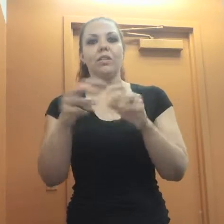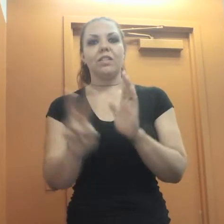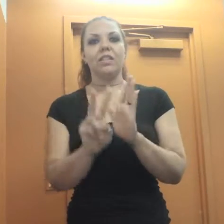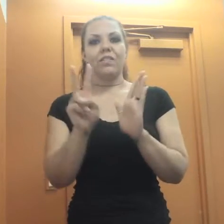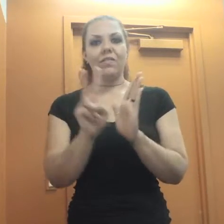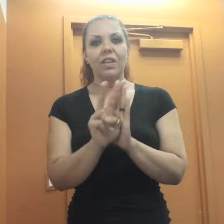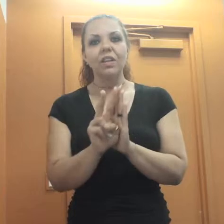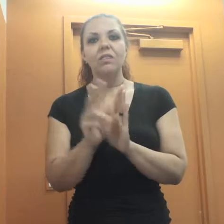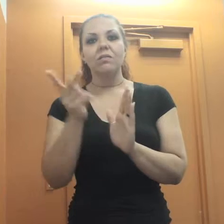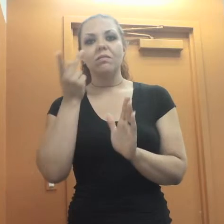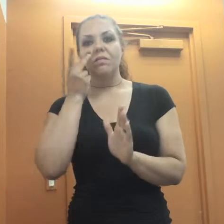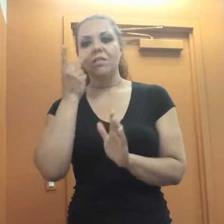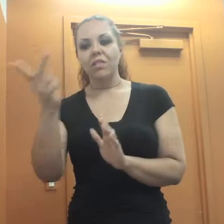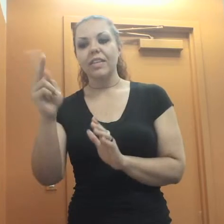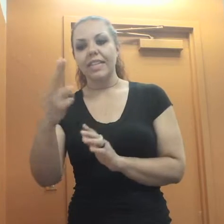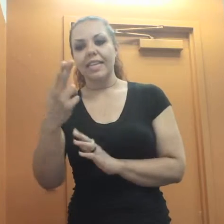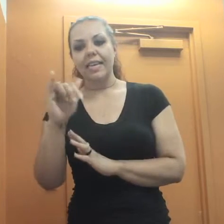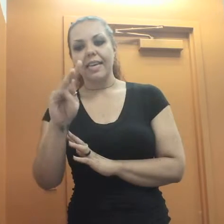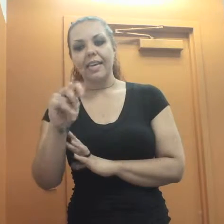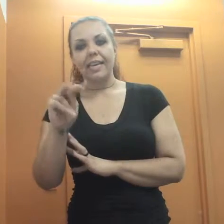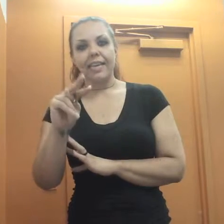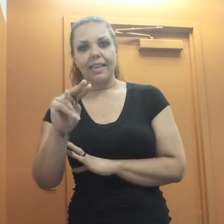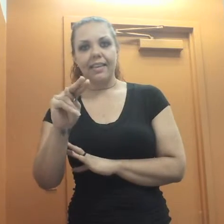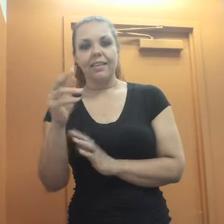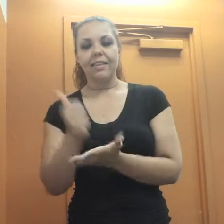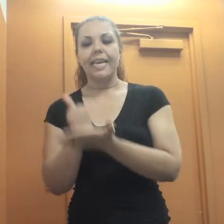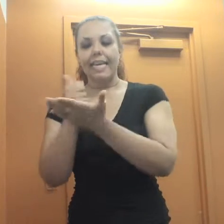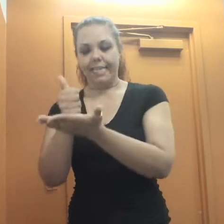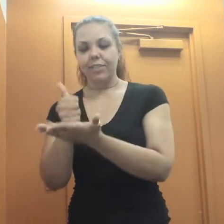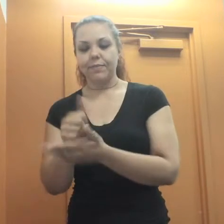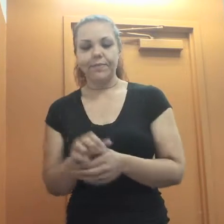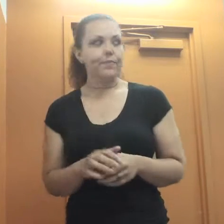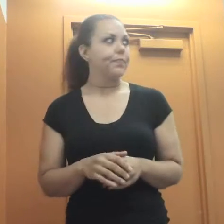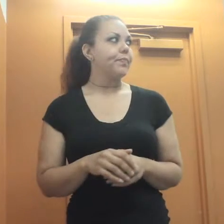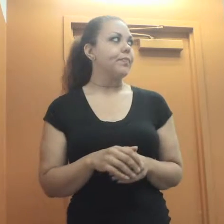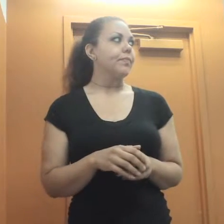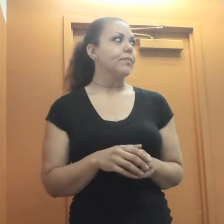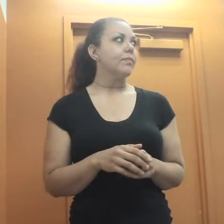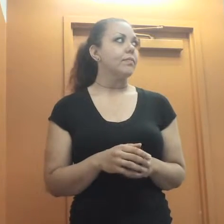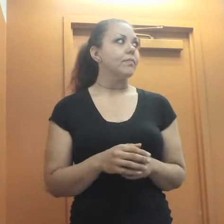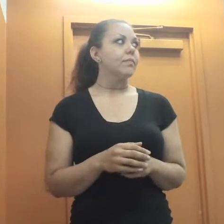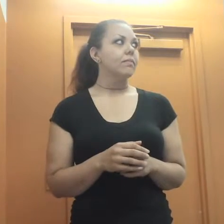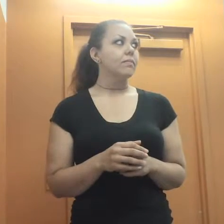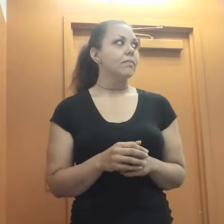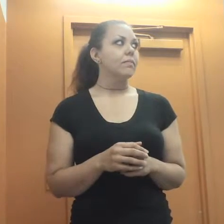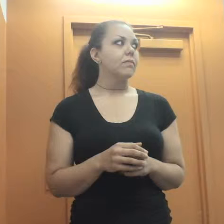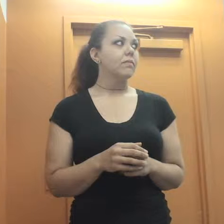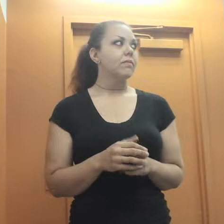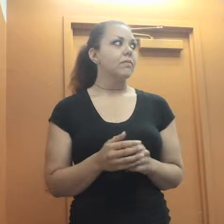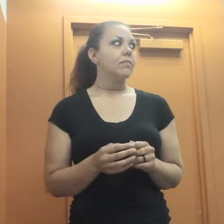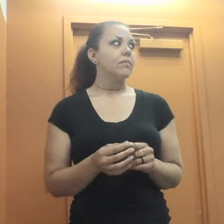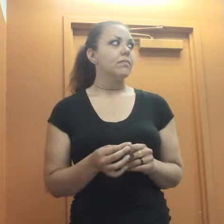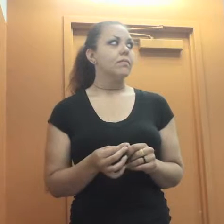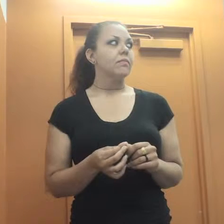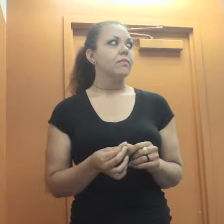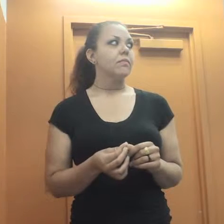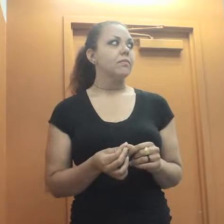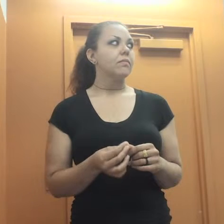says that 1 mole of H2S was placed in a 1-liter container and allowed to establish